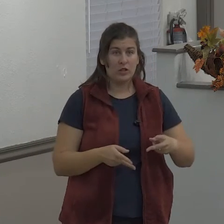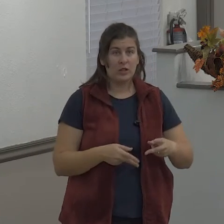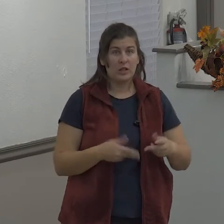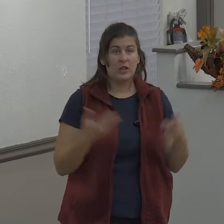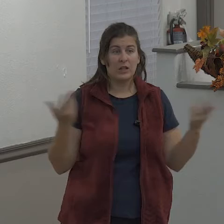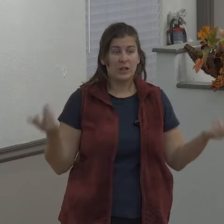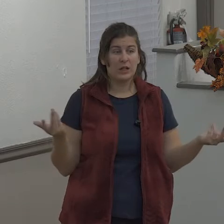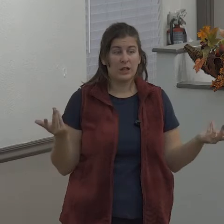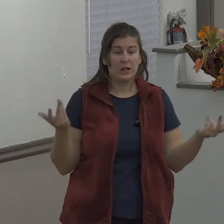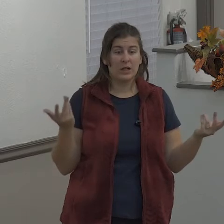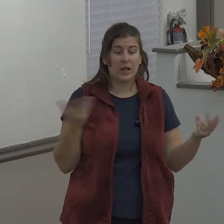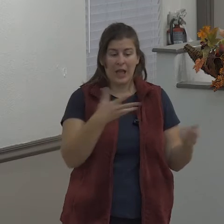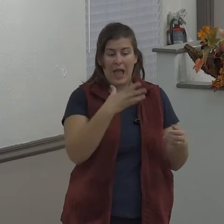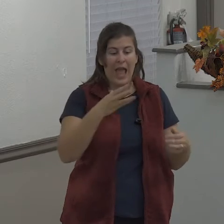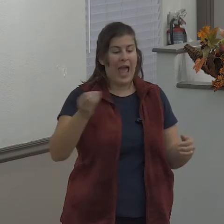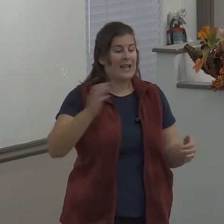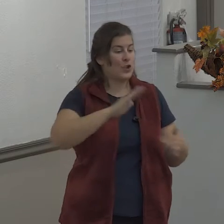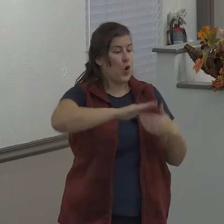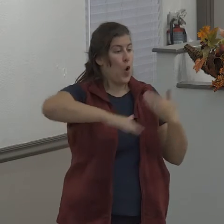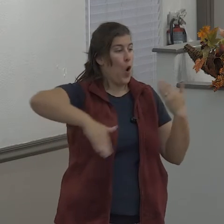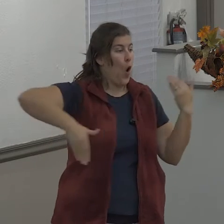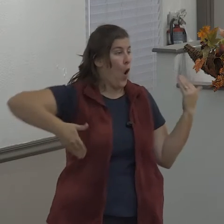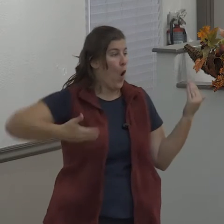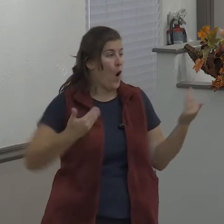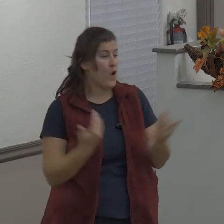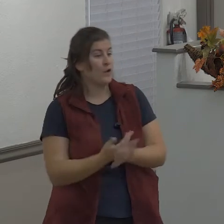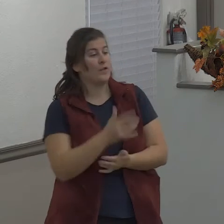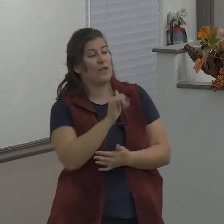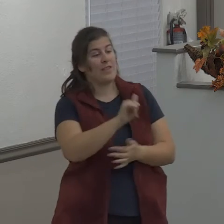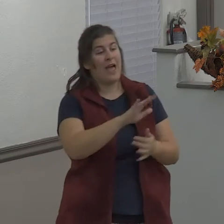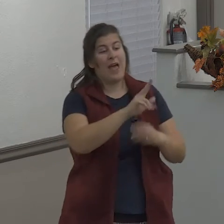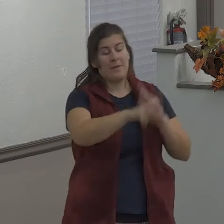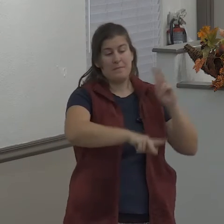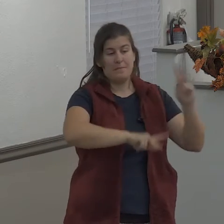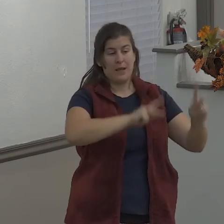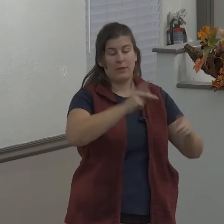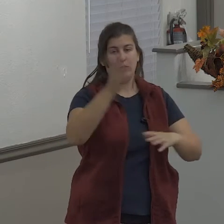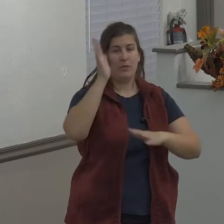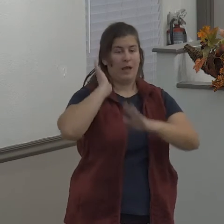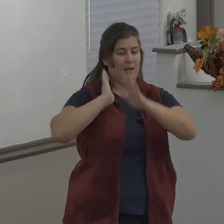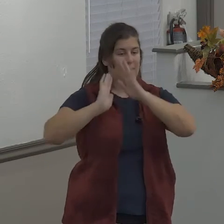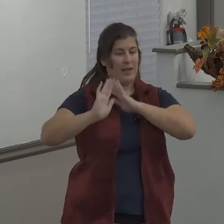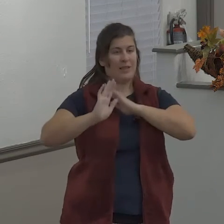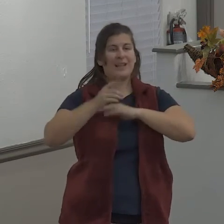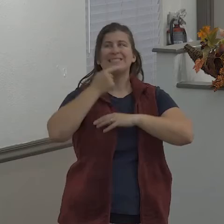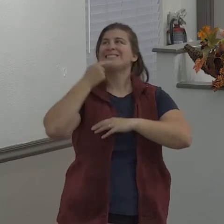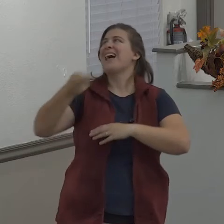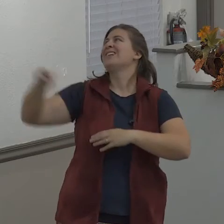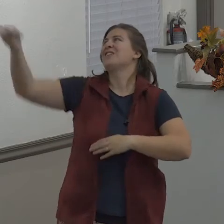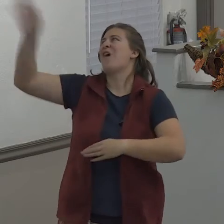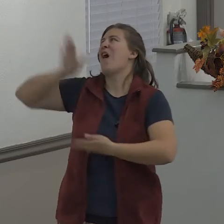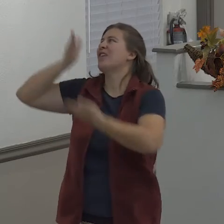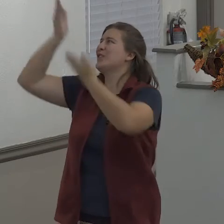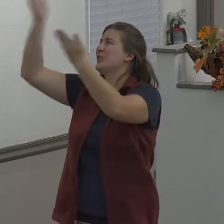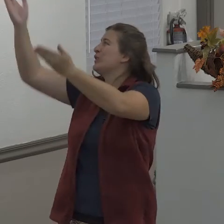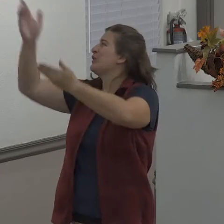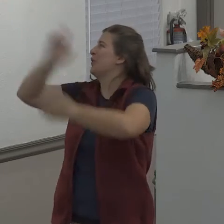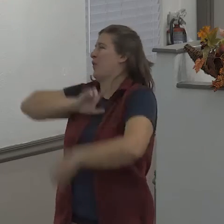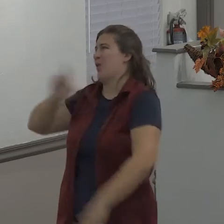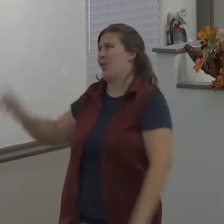of and the entire population of those who said, "You're